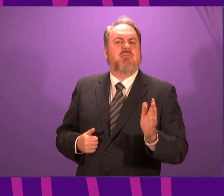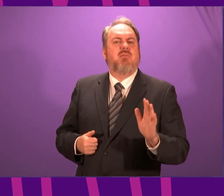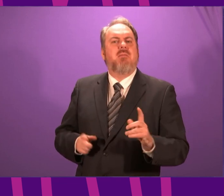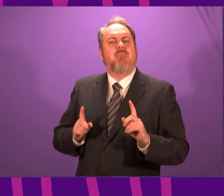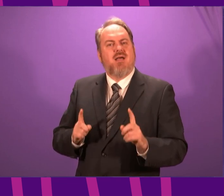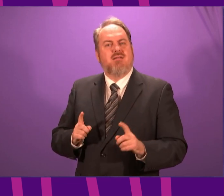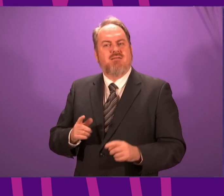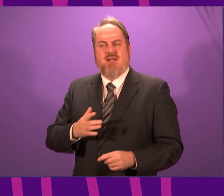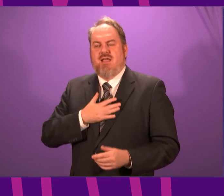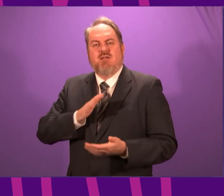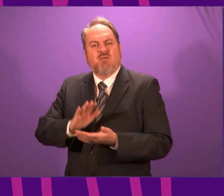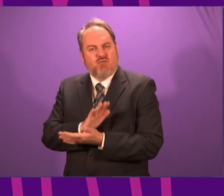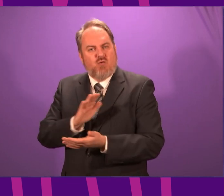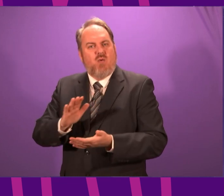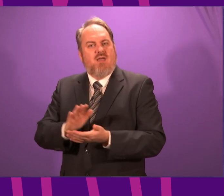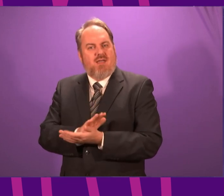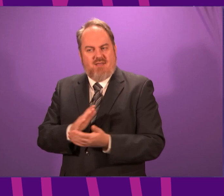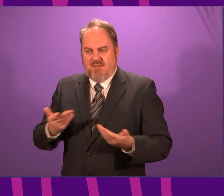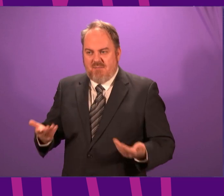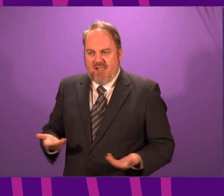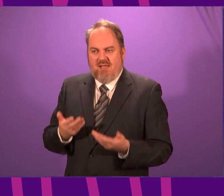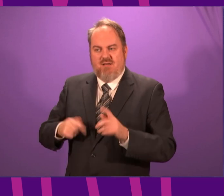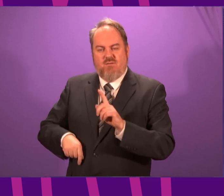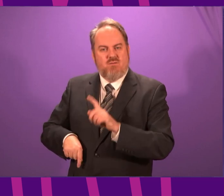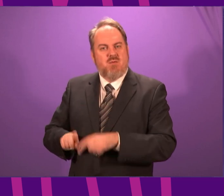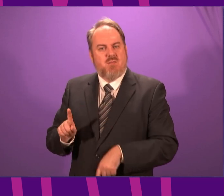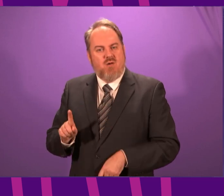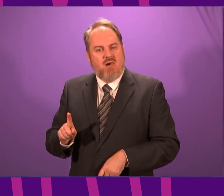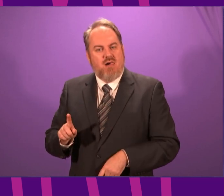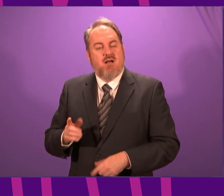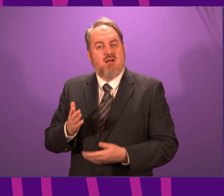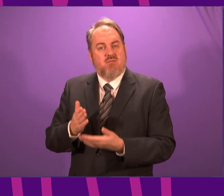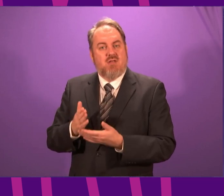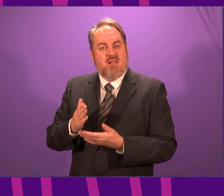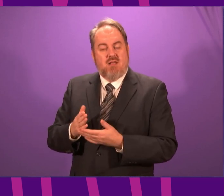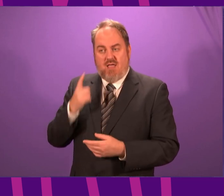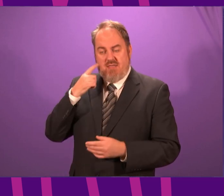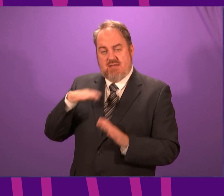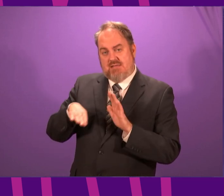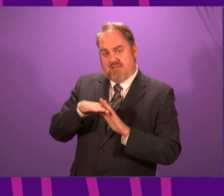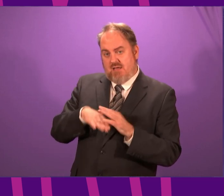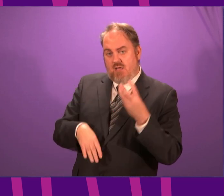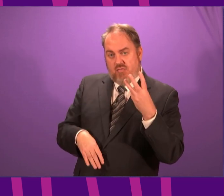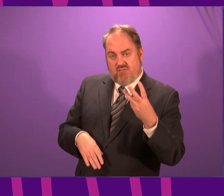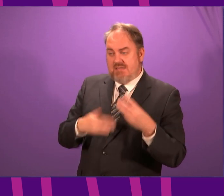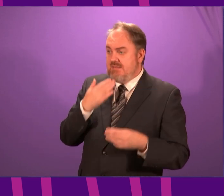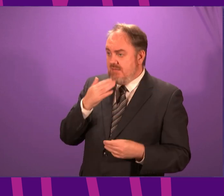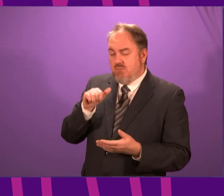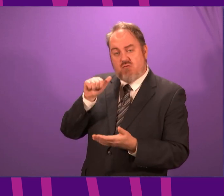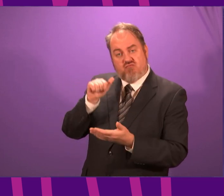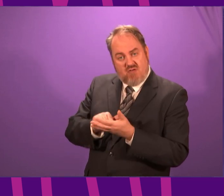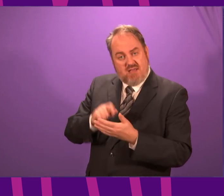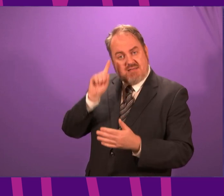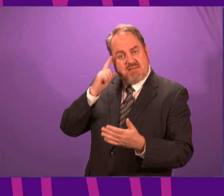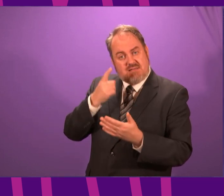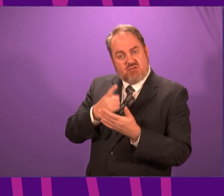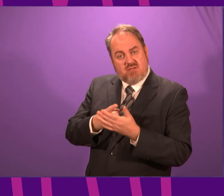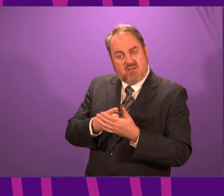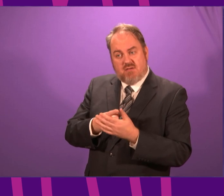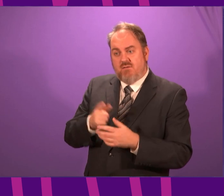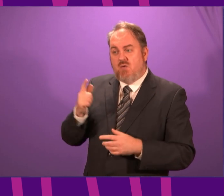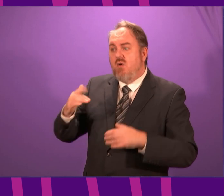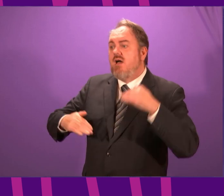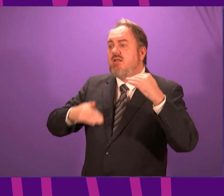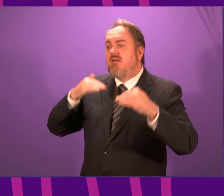not likely to get back to football for some time, but I do think that Tier 3 probably is the right place for adult contact